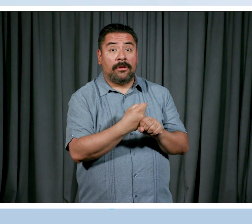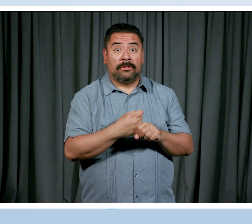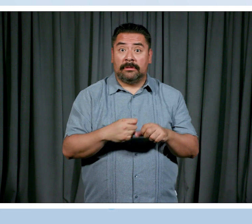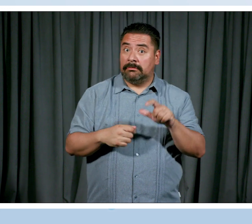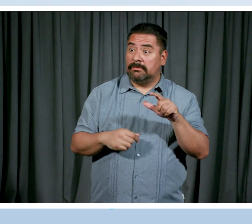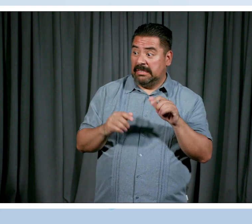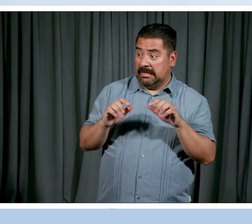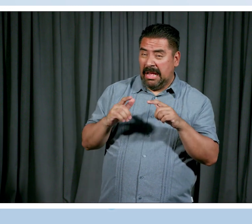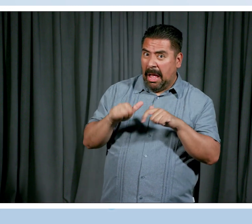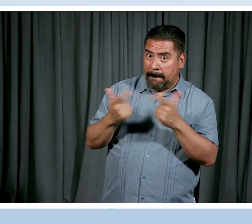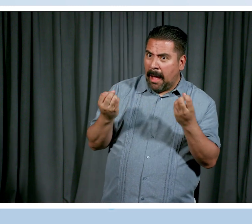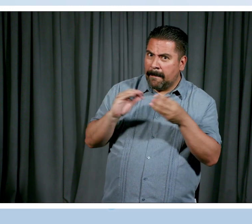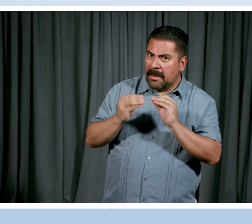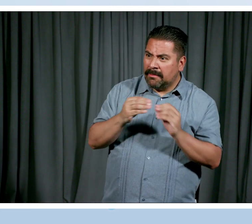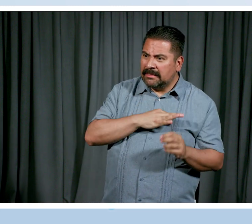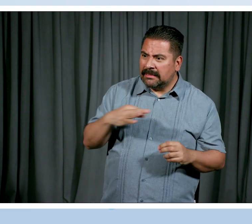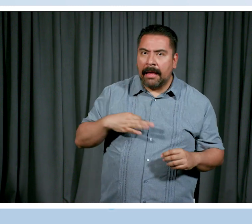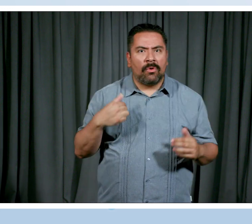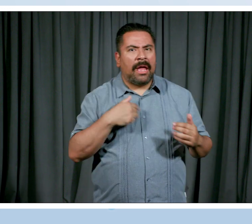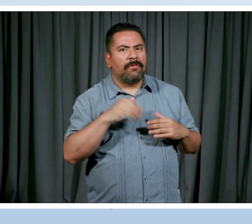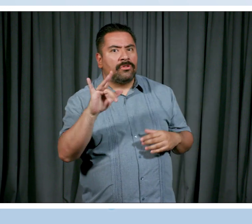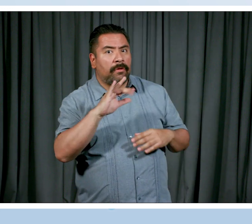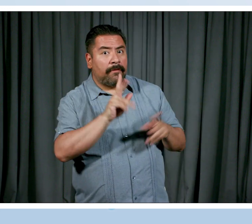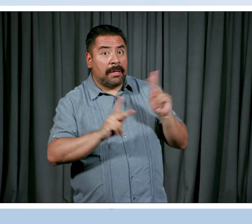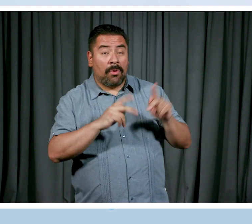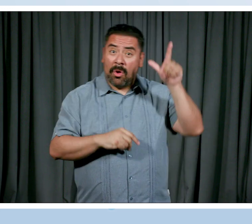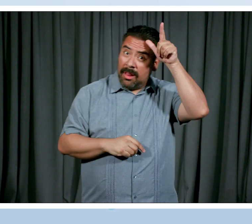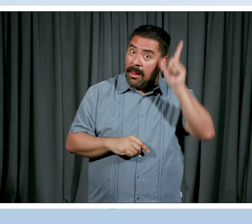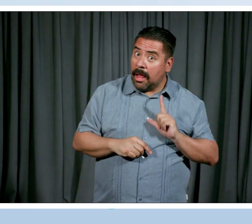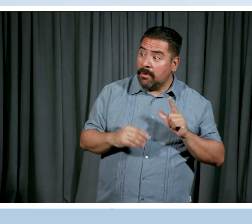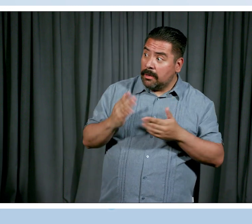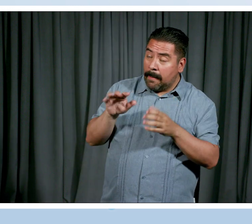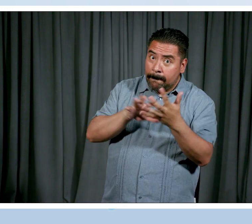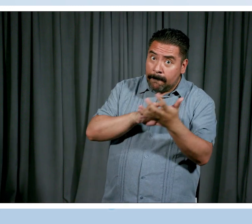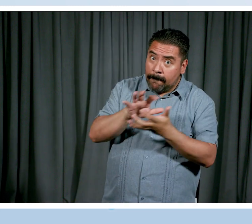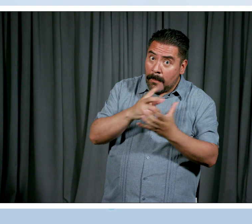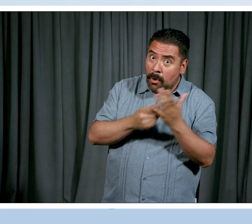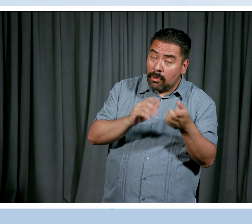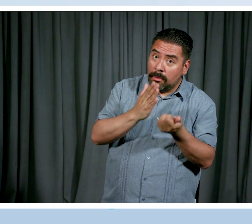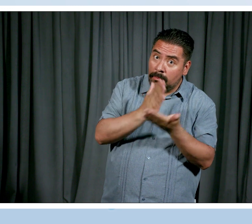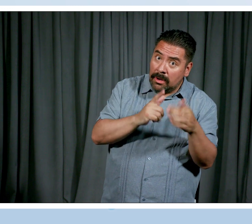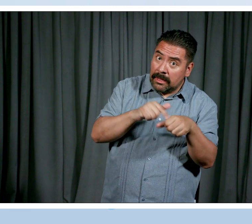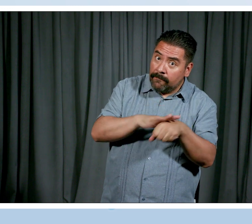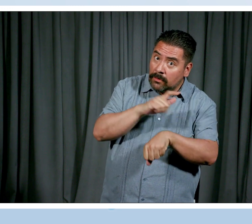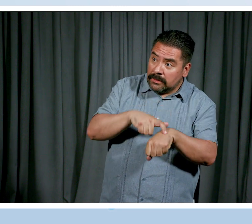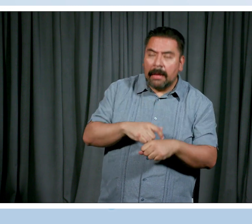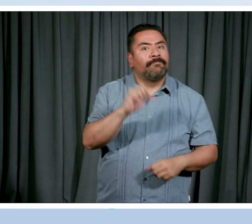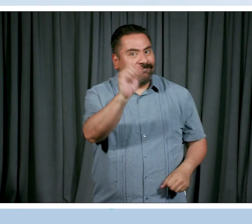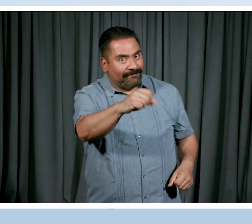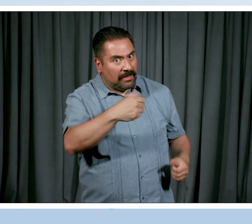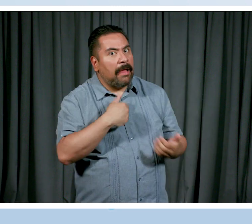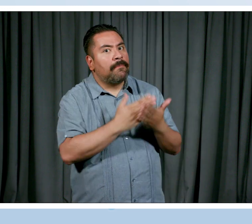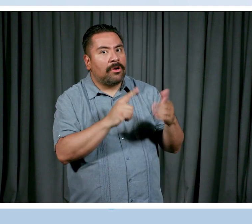the staff? It Now sounds we like have you guys do so 125 much. people. And is that a mix of part and full-time roles? It is. Yeah. We have some part-time